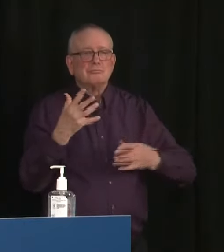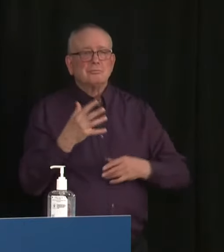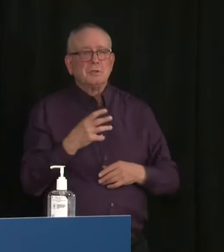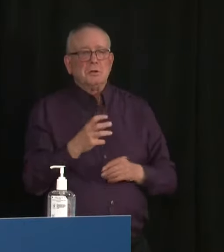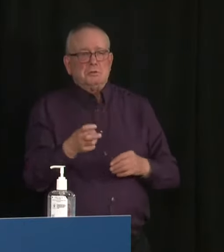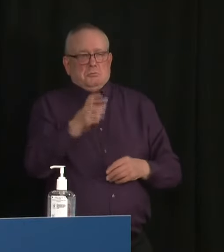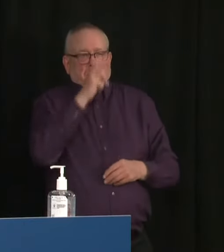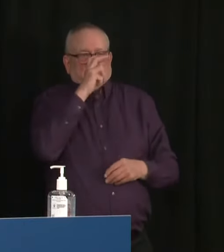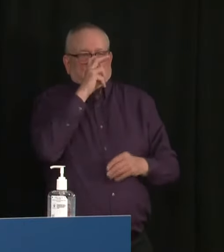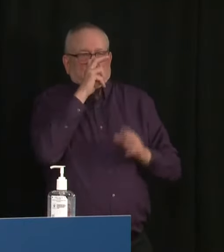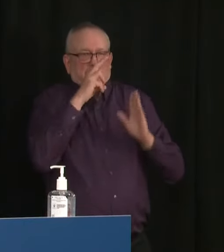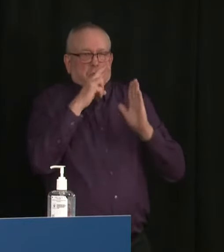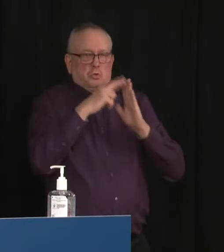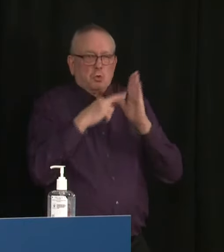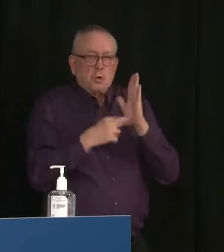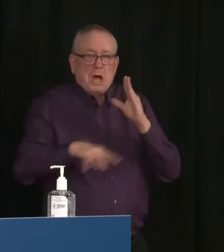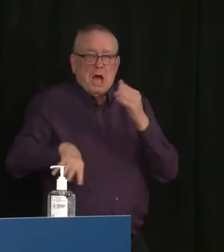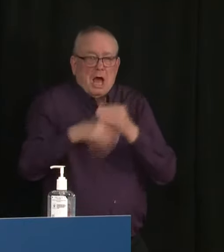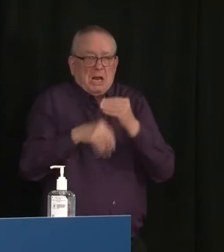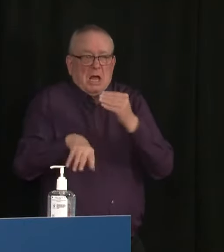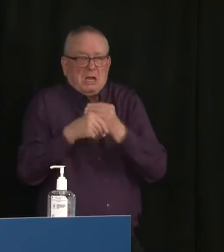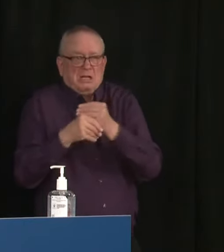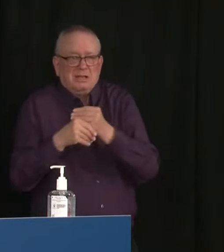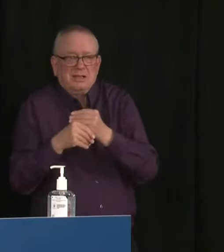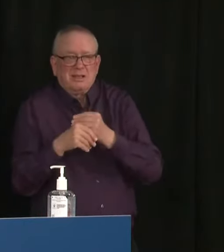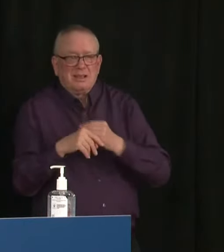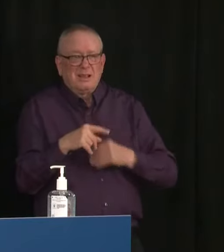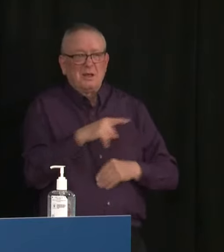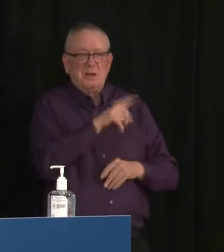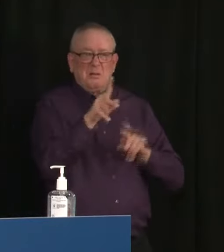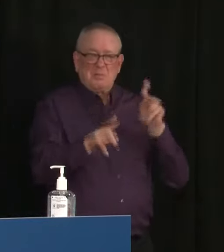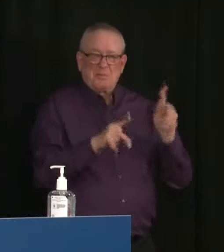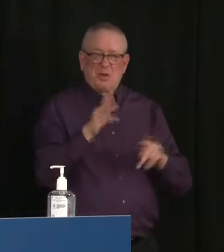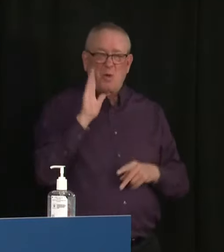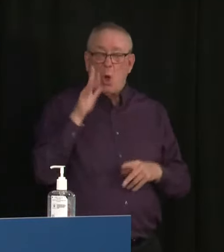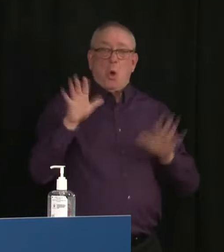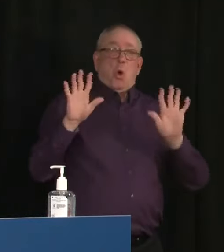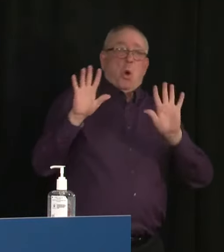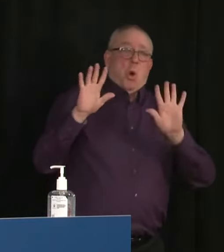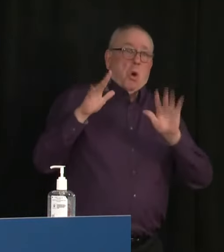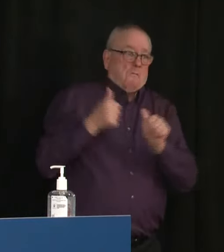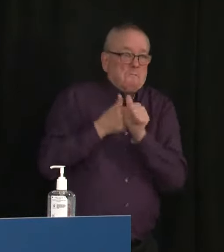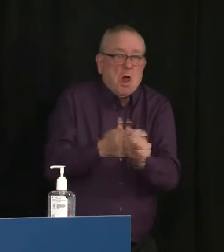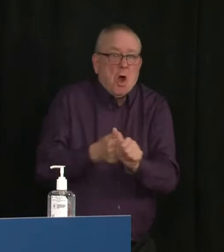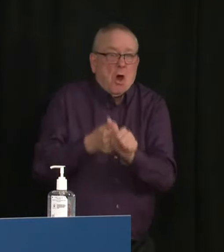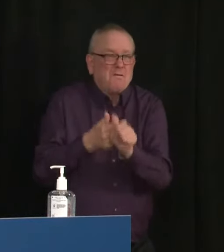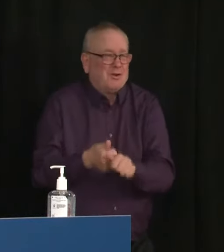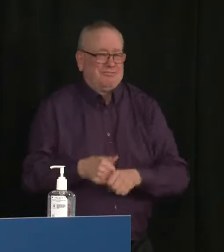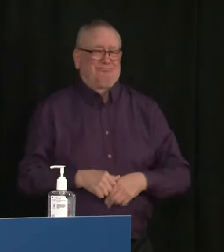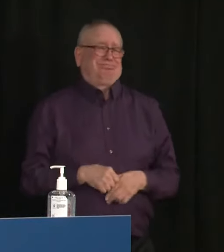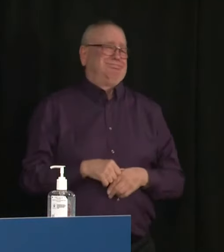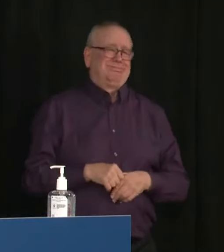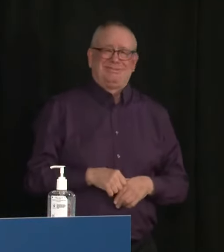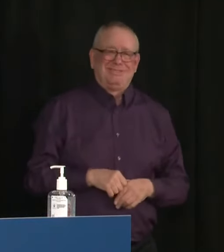rules. Do you agree with his statement that if we did put in tighter measures, we wouldn't see much of a change in the numbers?